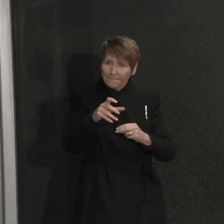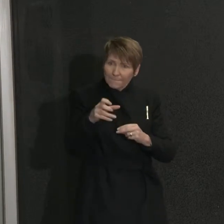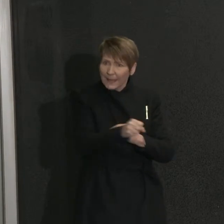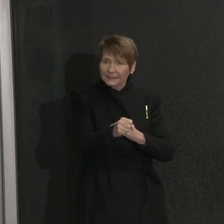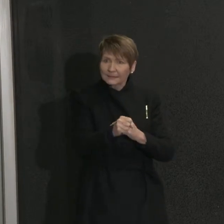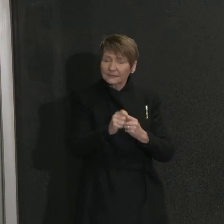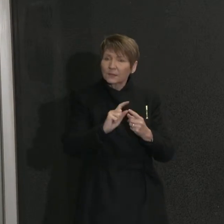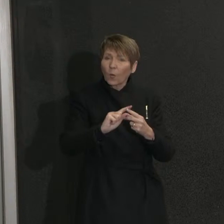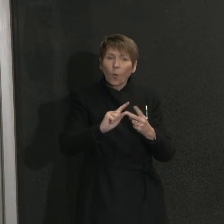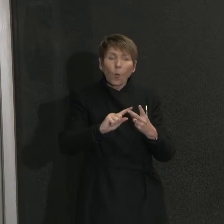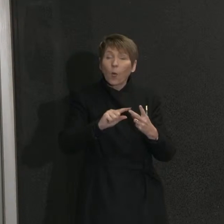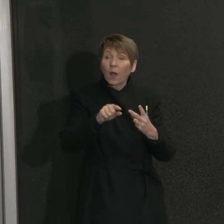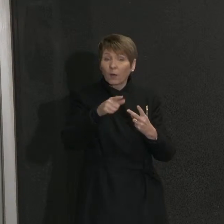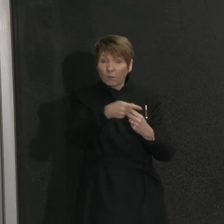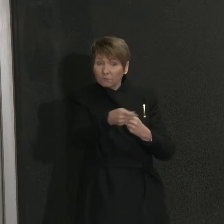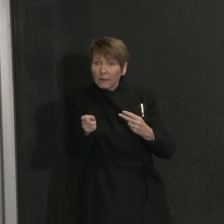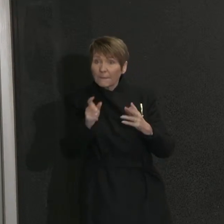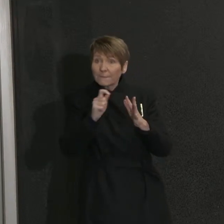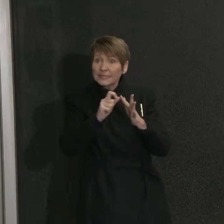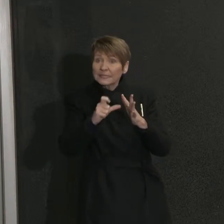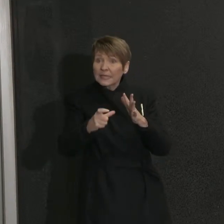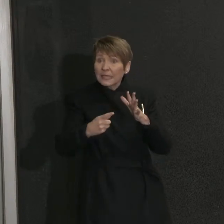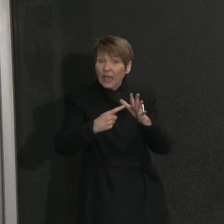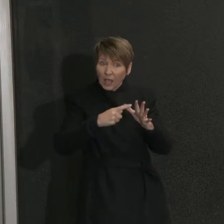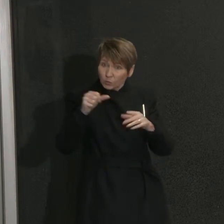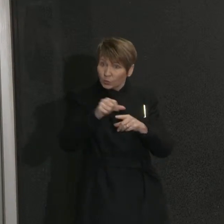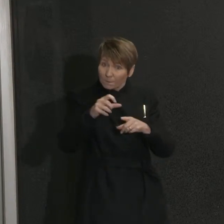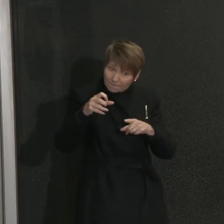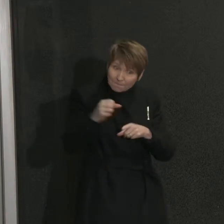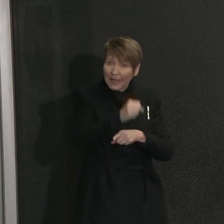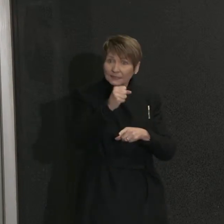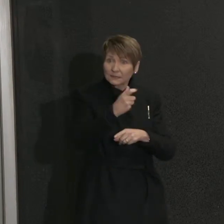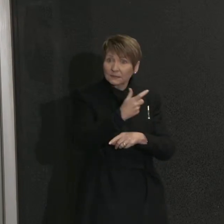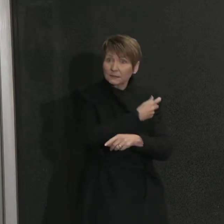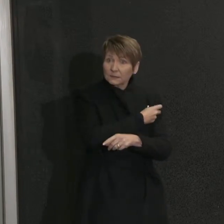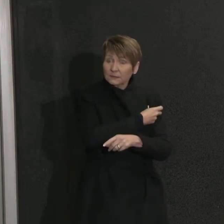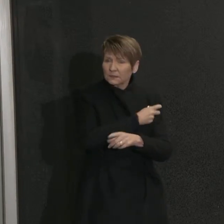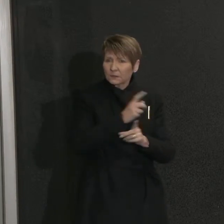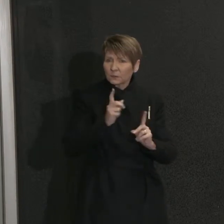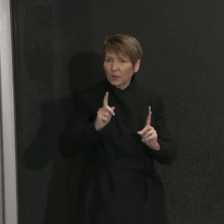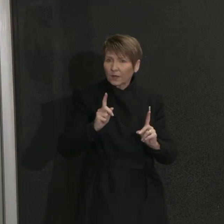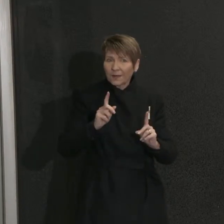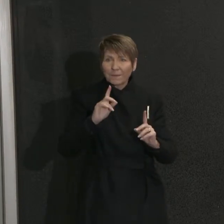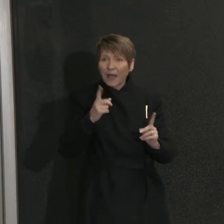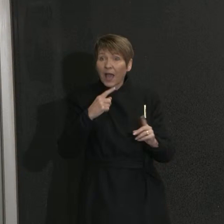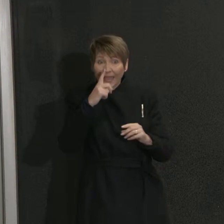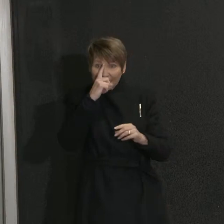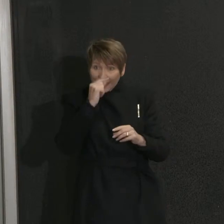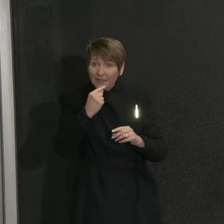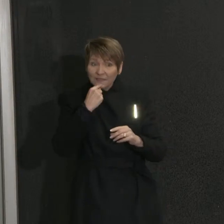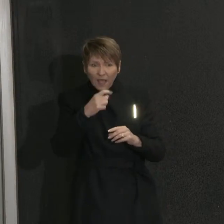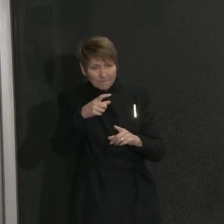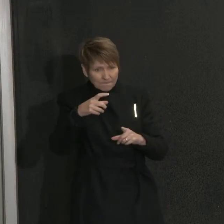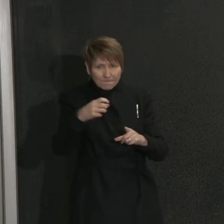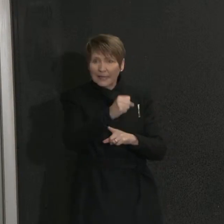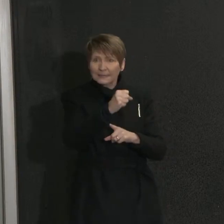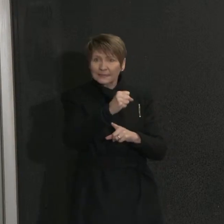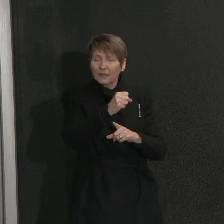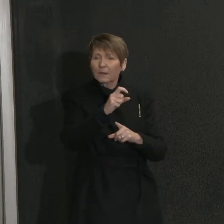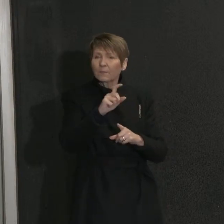to vaccinate them. This would be a much easier discussion if the only barrier was the wrong choice that some people will